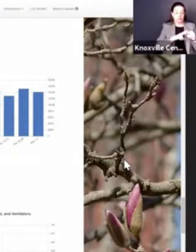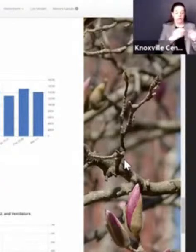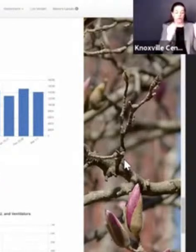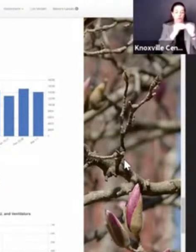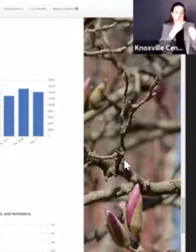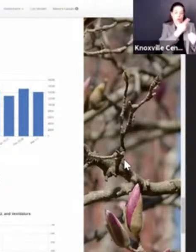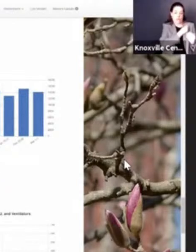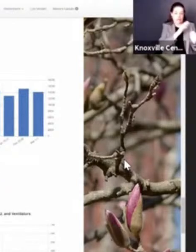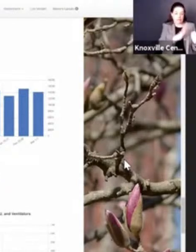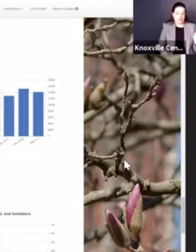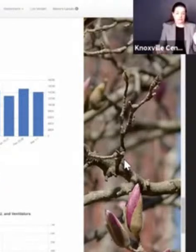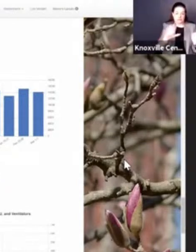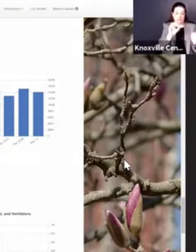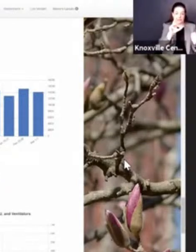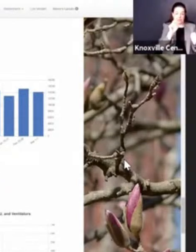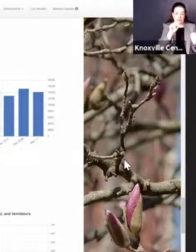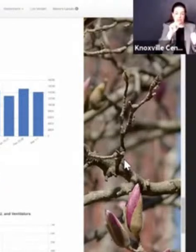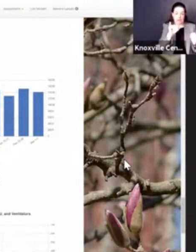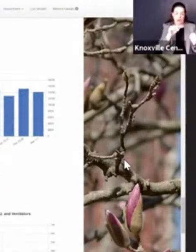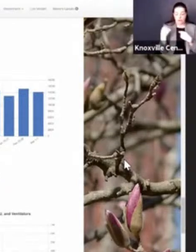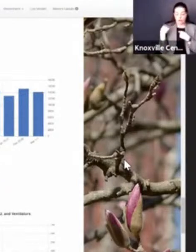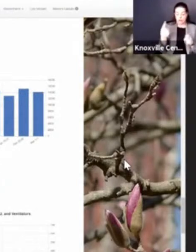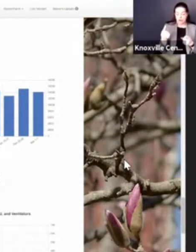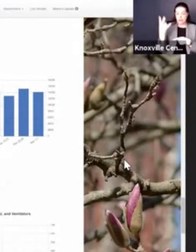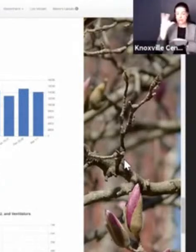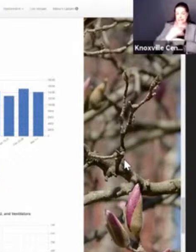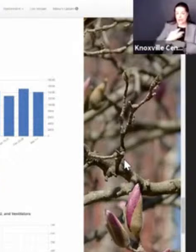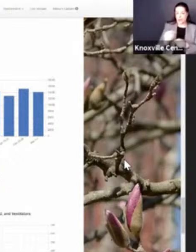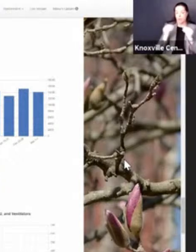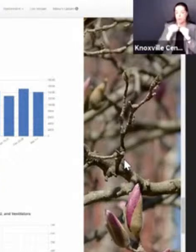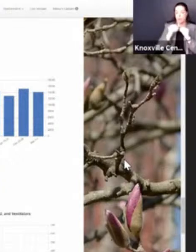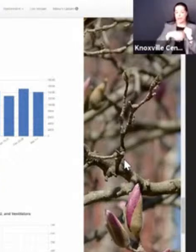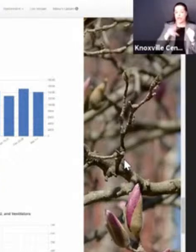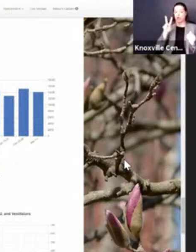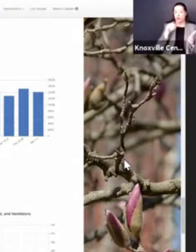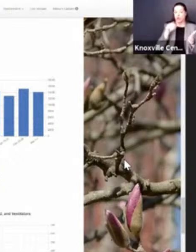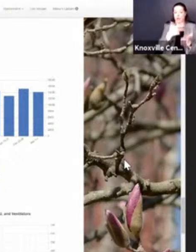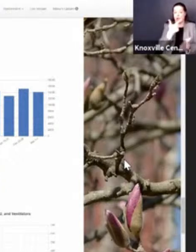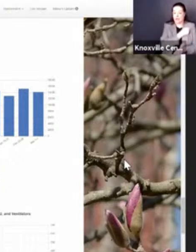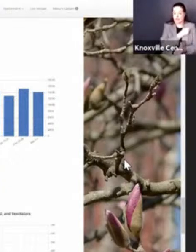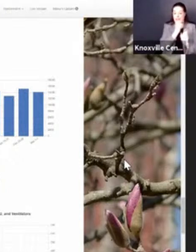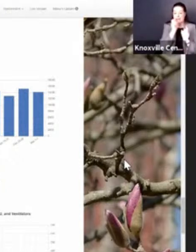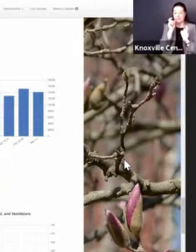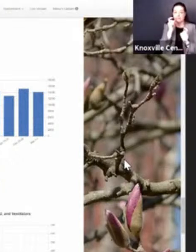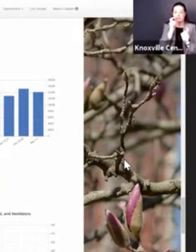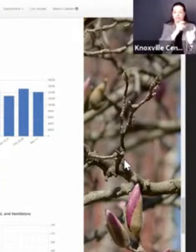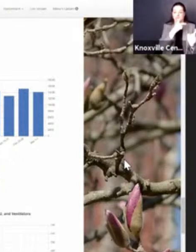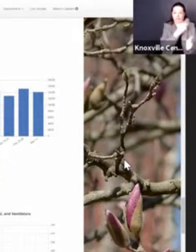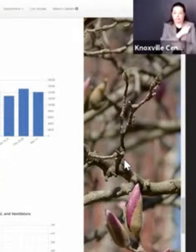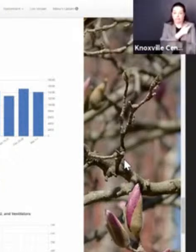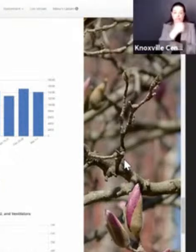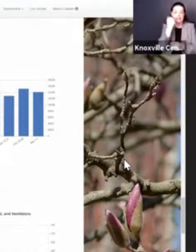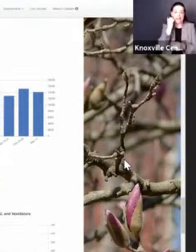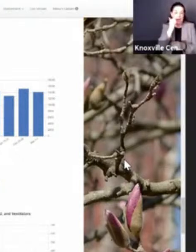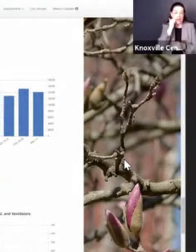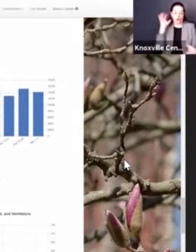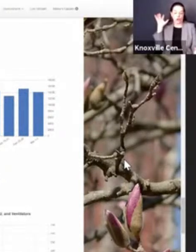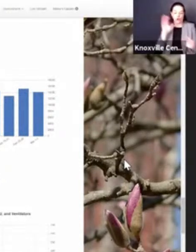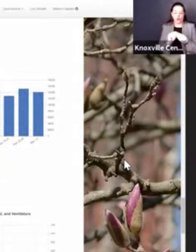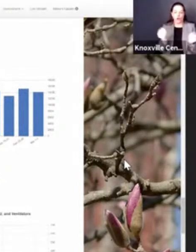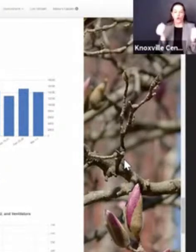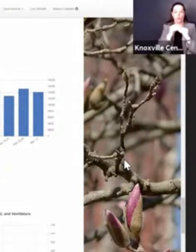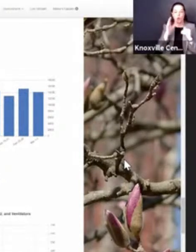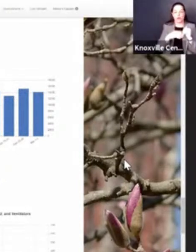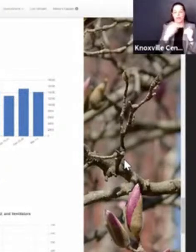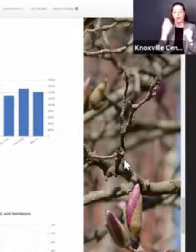distribution across the county. Over the past 7 days, more than 2,000 vaccines were given each day for a total of more than